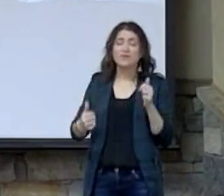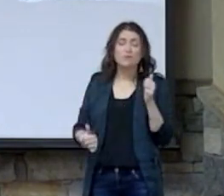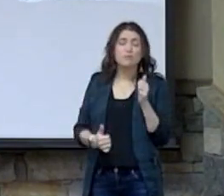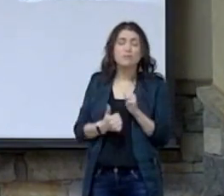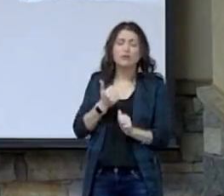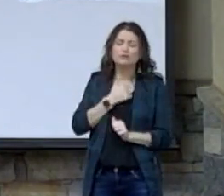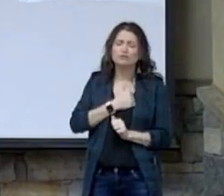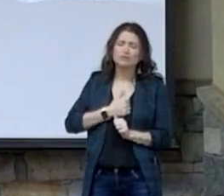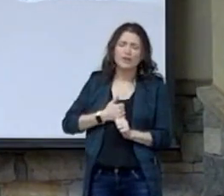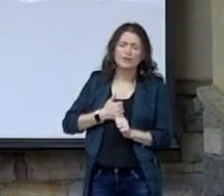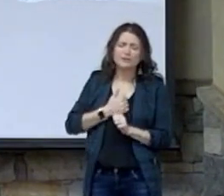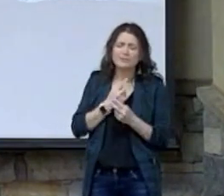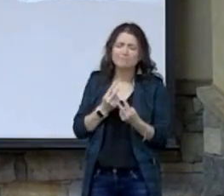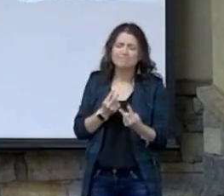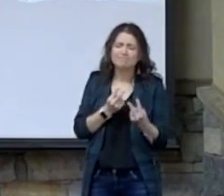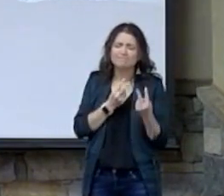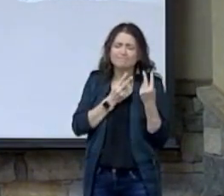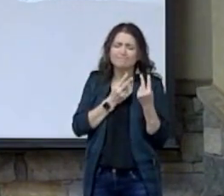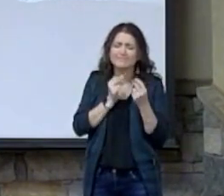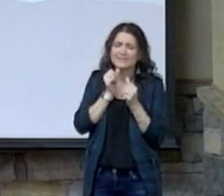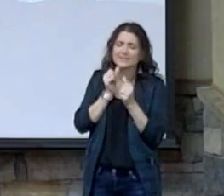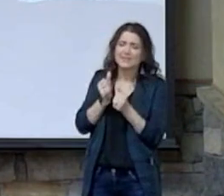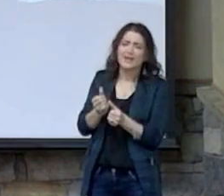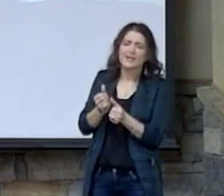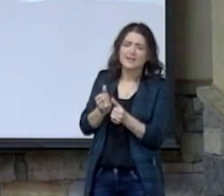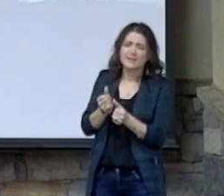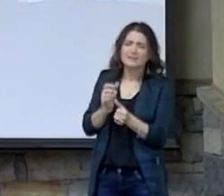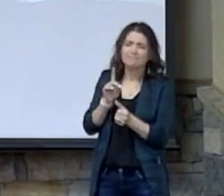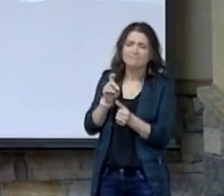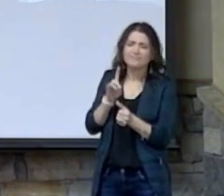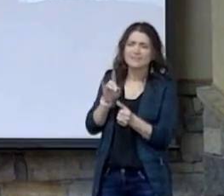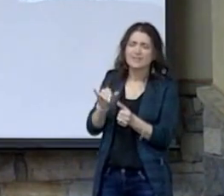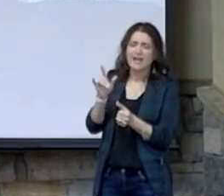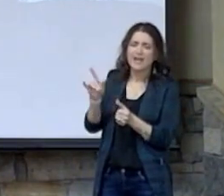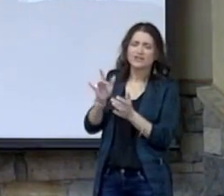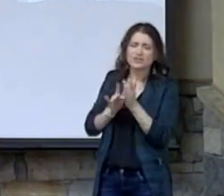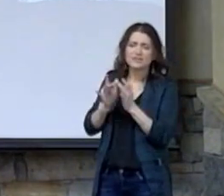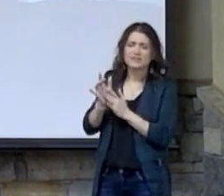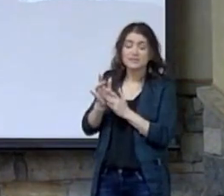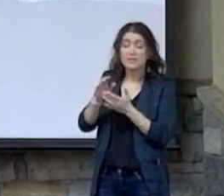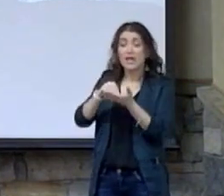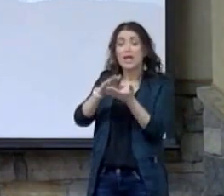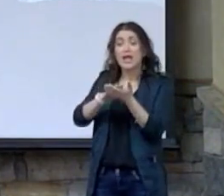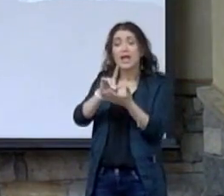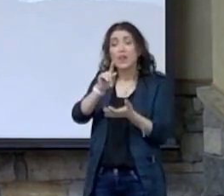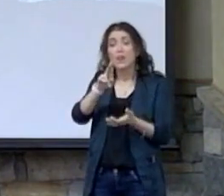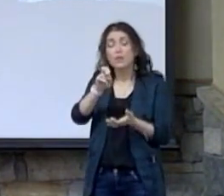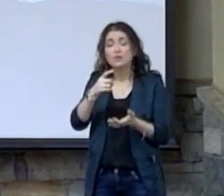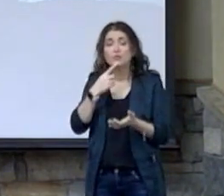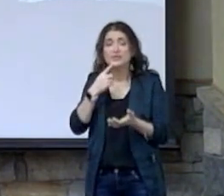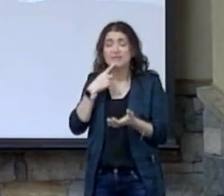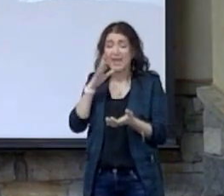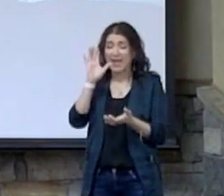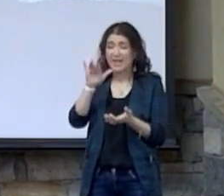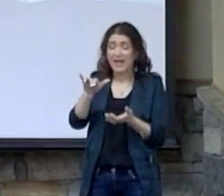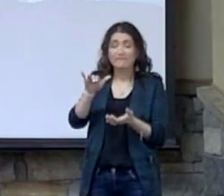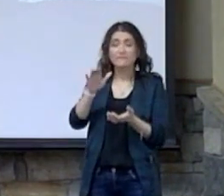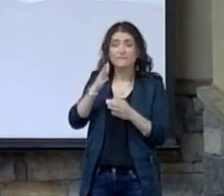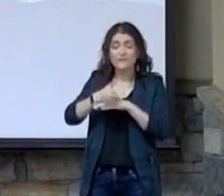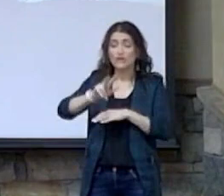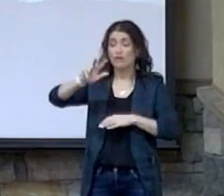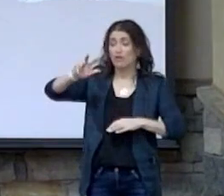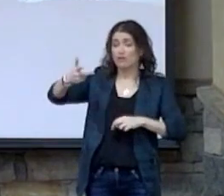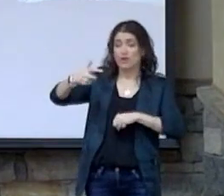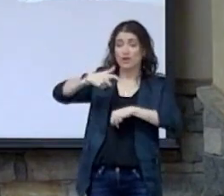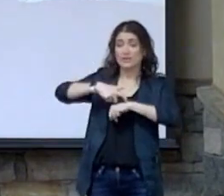ever did in his life. He's going to end up denying Jesus. And Luke would record for us in his account of that moment that after the third time